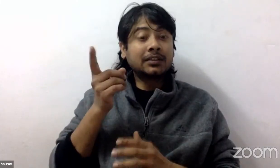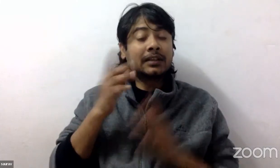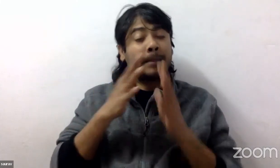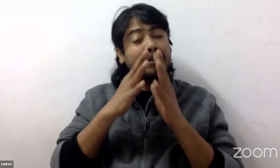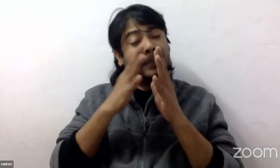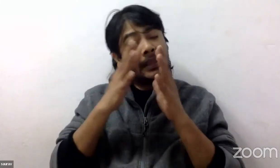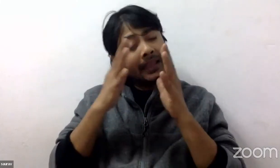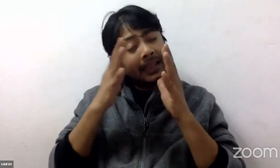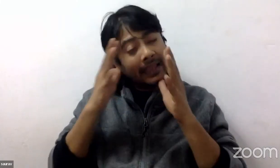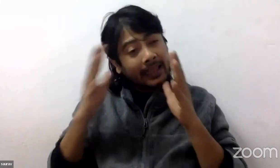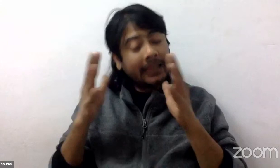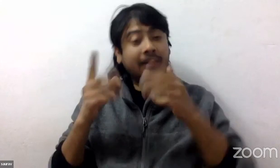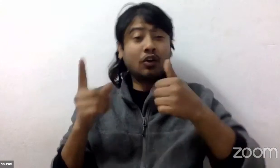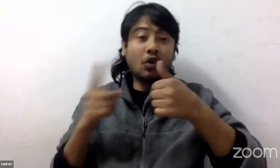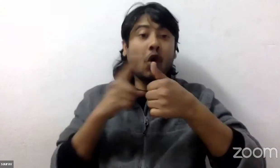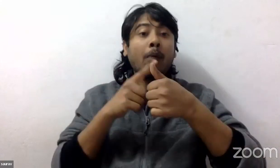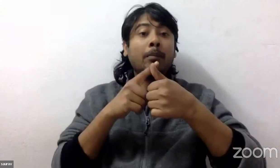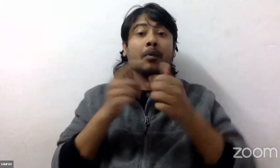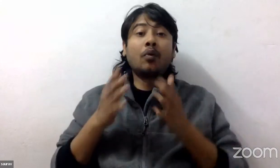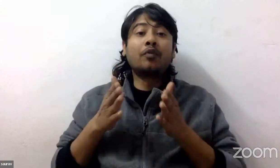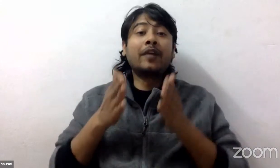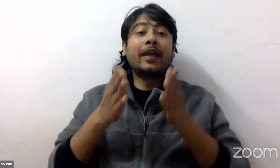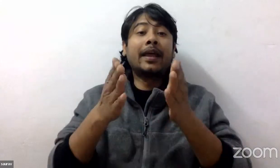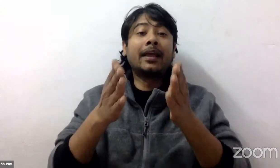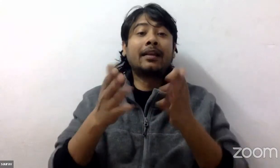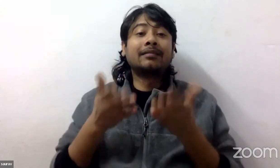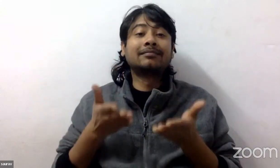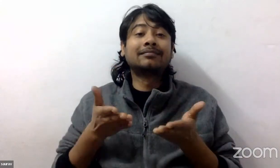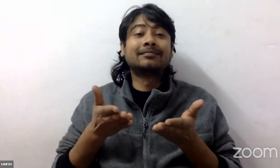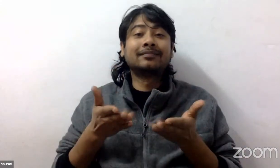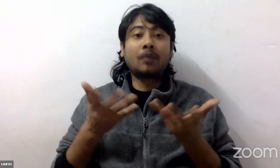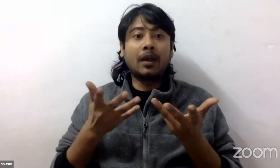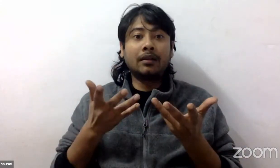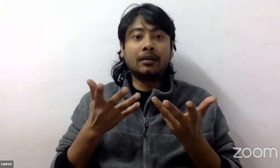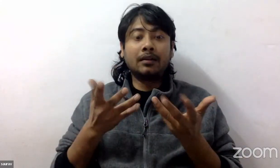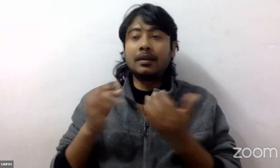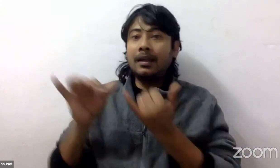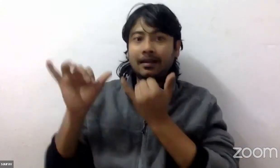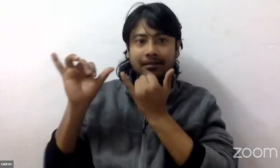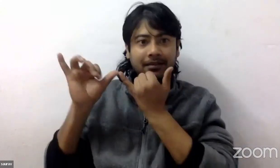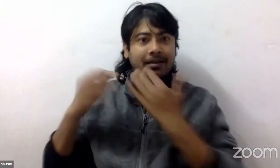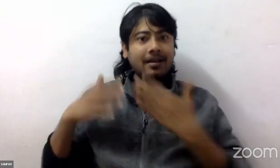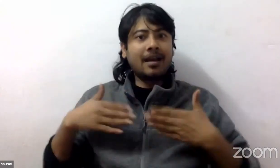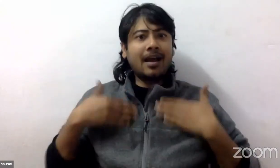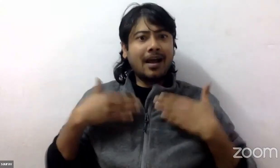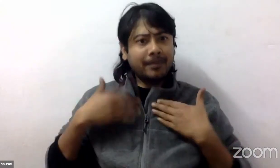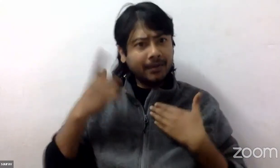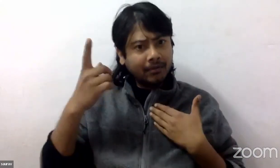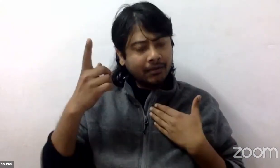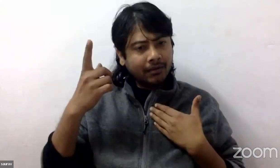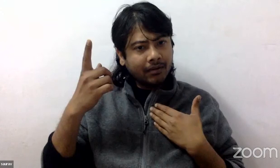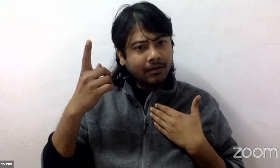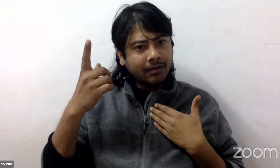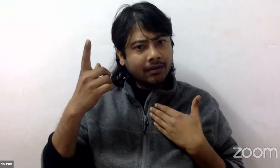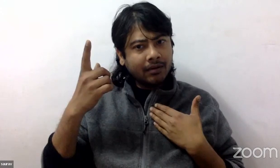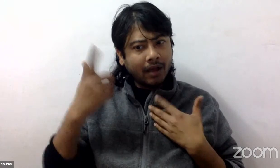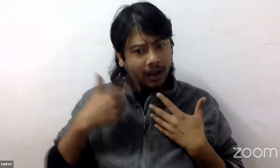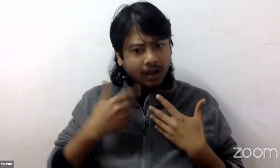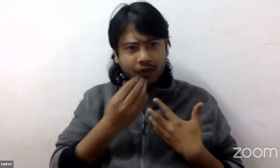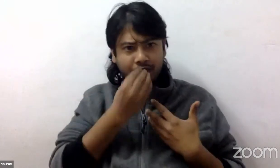Supreme Lord, pleasing Krishna. That should be our focus. We should reduce our body requirements and we should increase